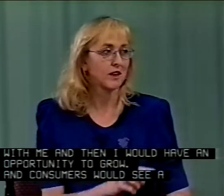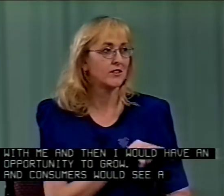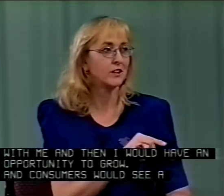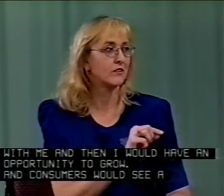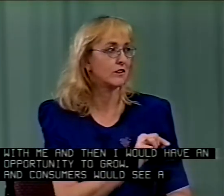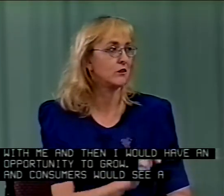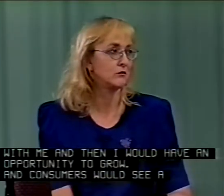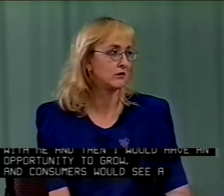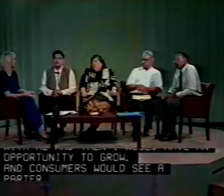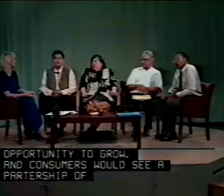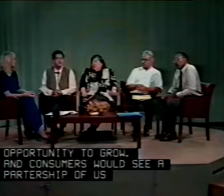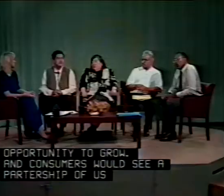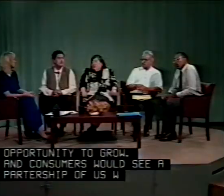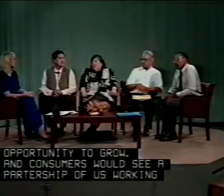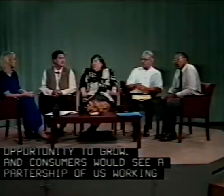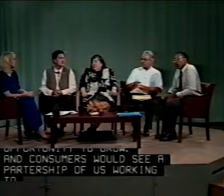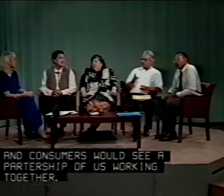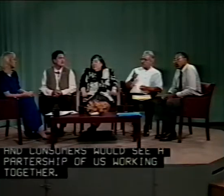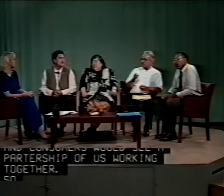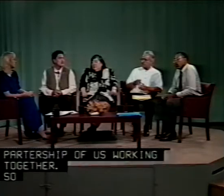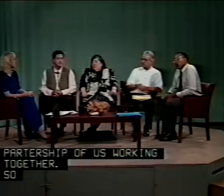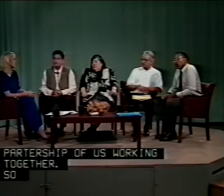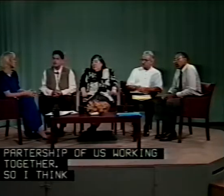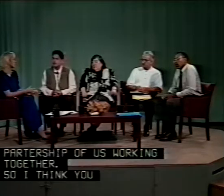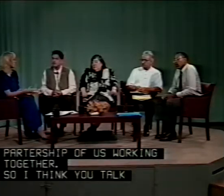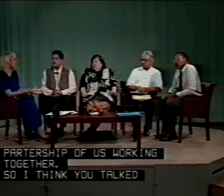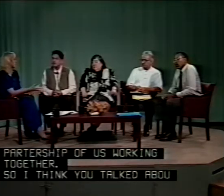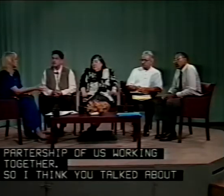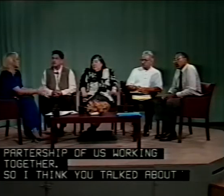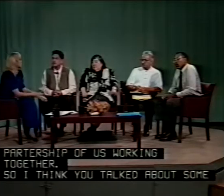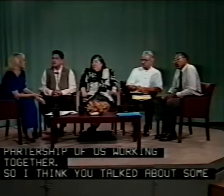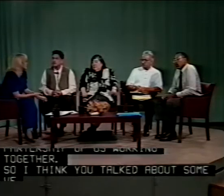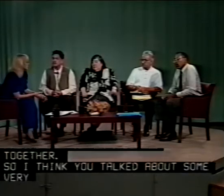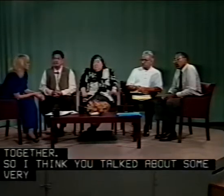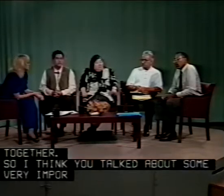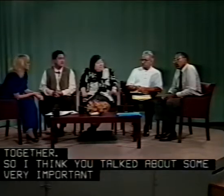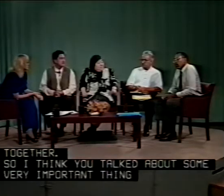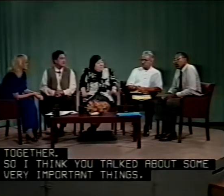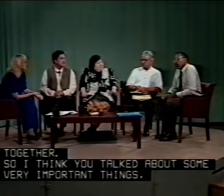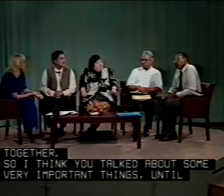I think you talked about some very important things until the numbers change. Fidel?